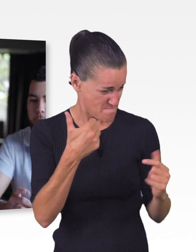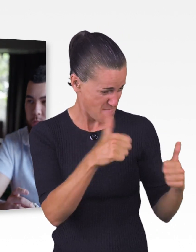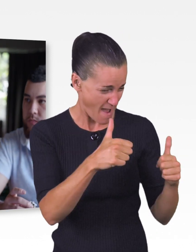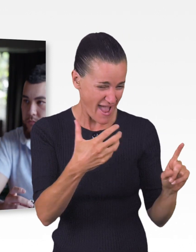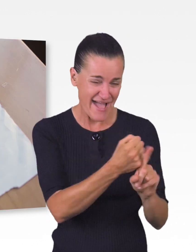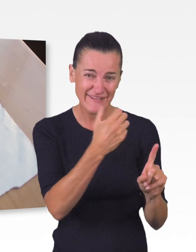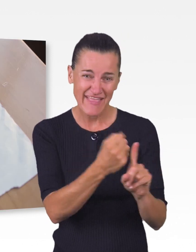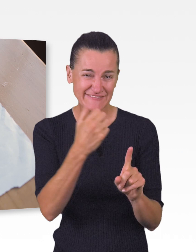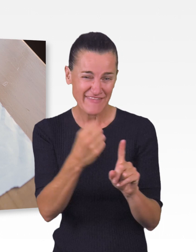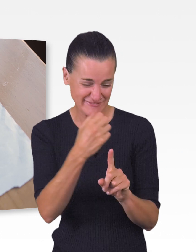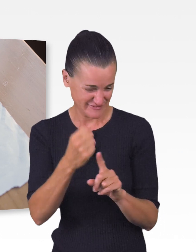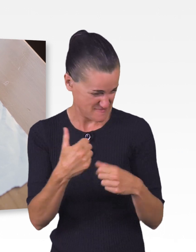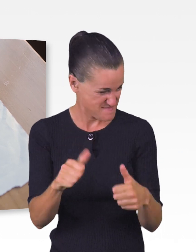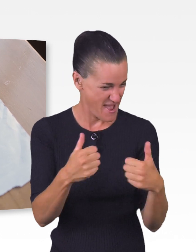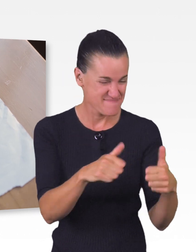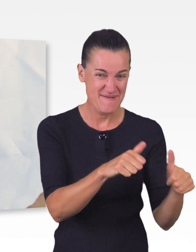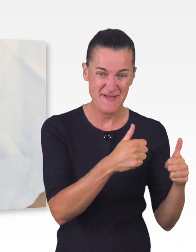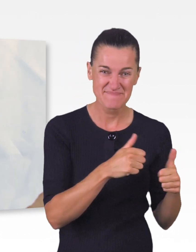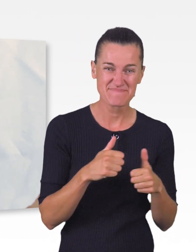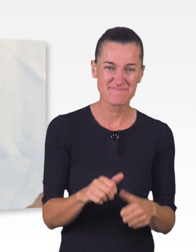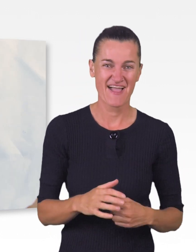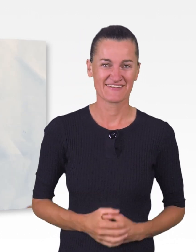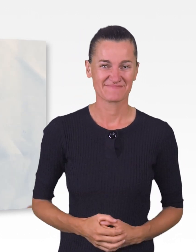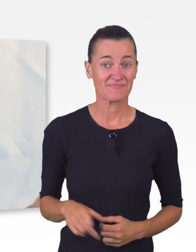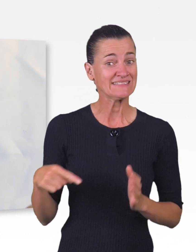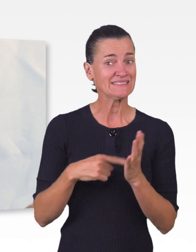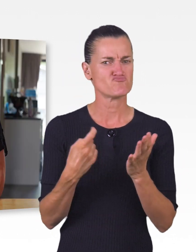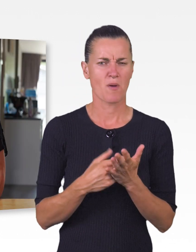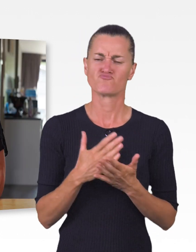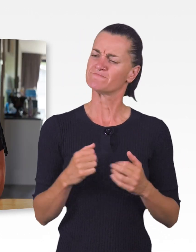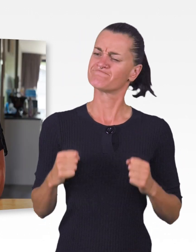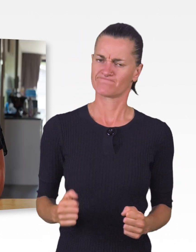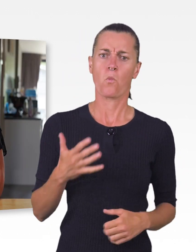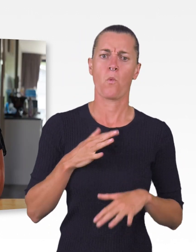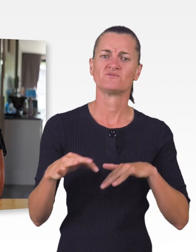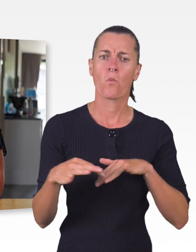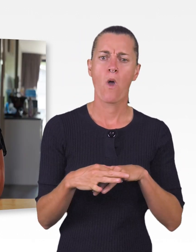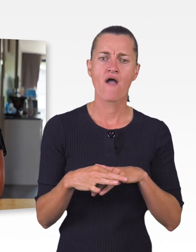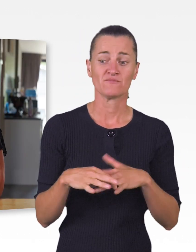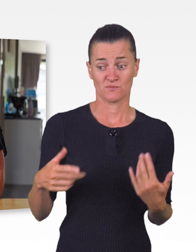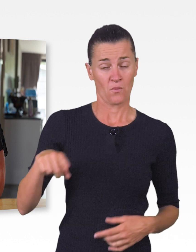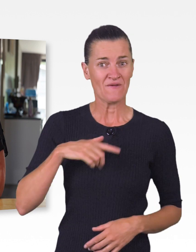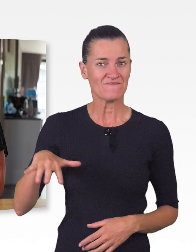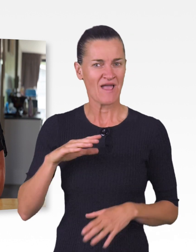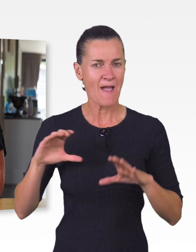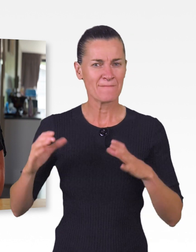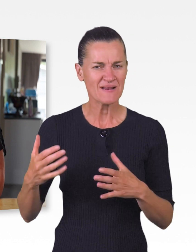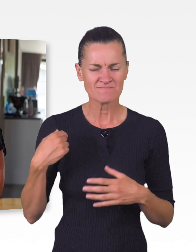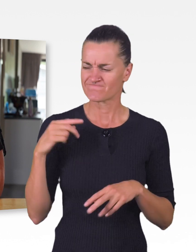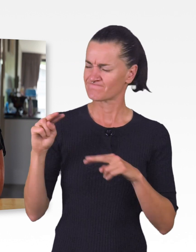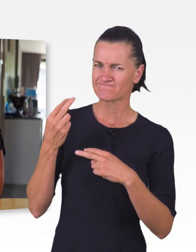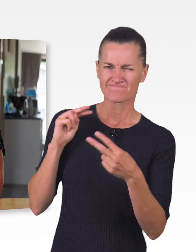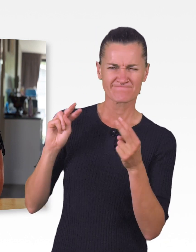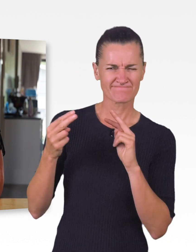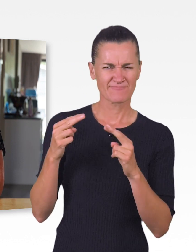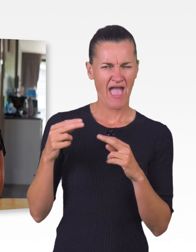about smashed all of those goals out. Yeah. Te Ramanui is really adamant about wanting a wife. So